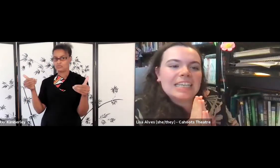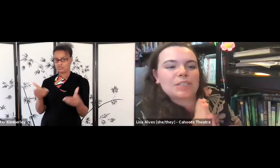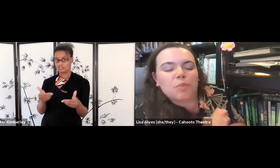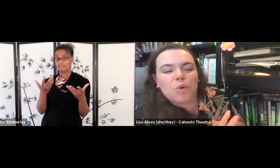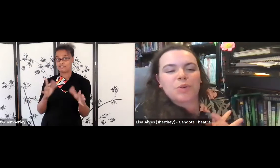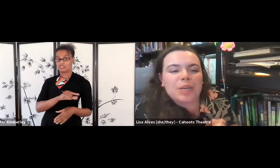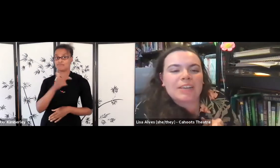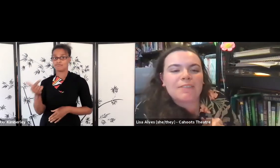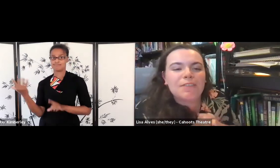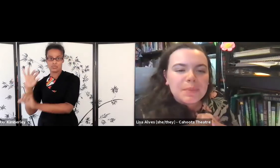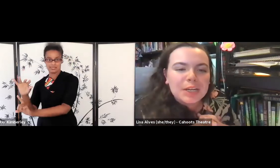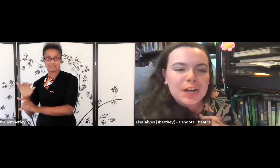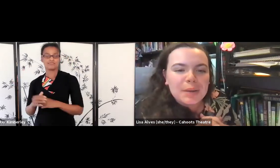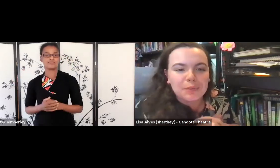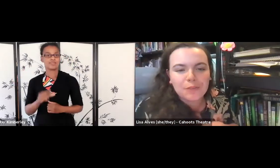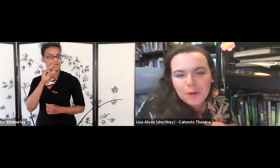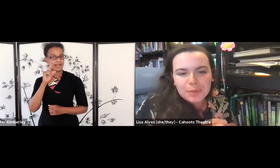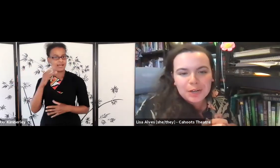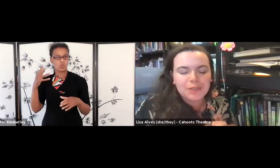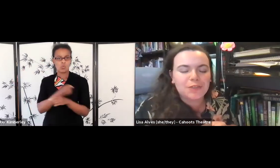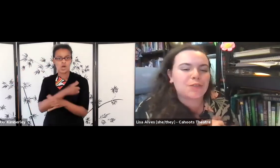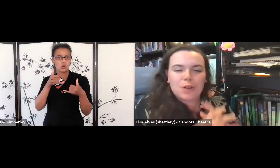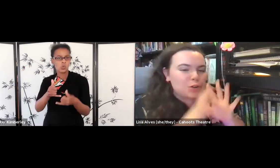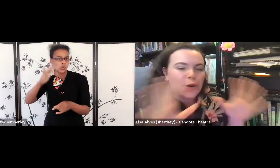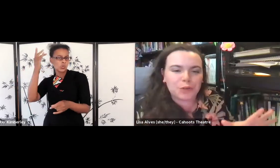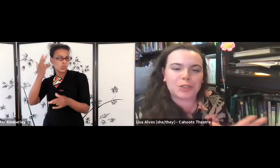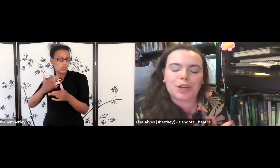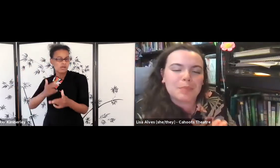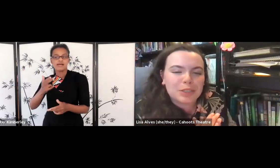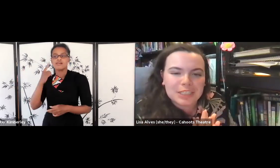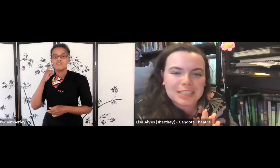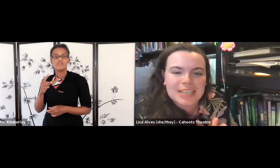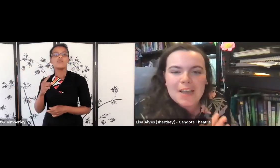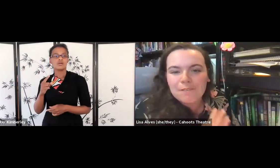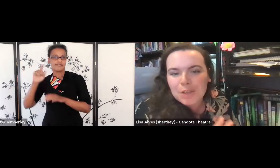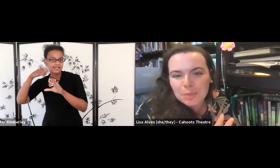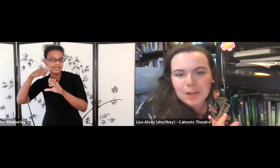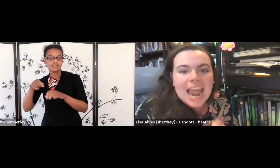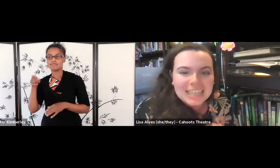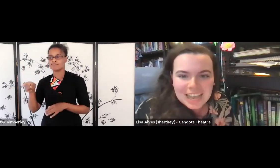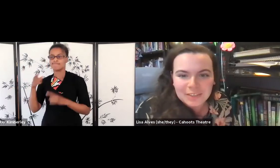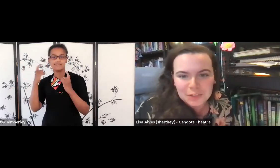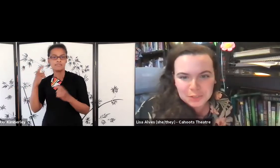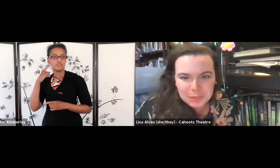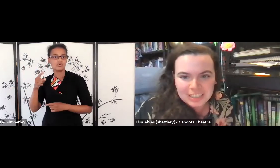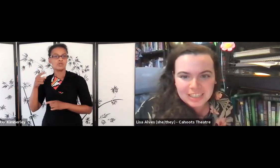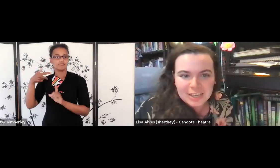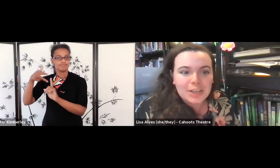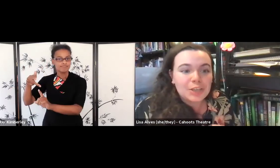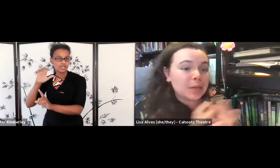an award-winning filmmaker and performer known for her documentaries, film work, and television work. You may have